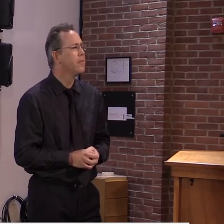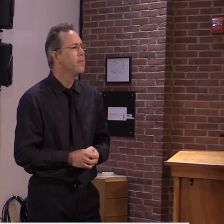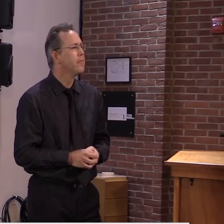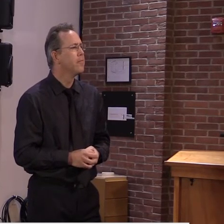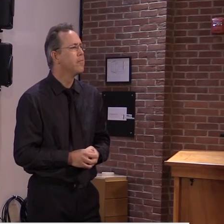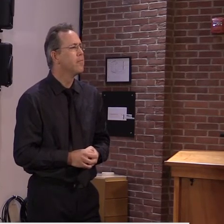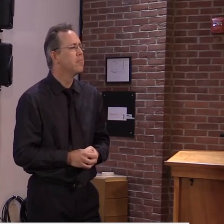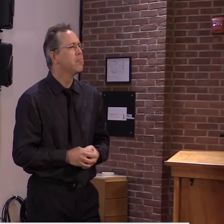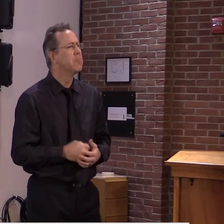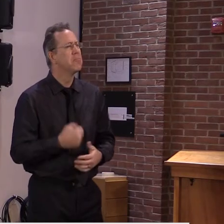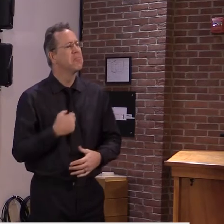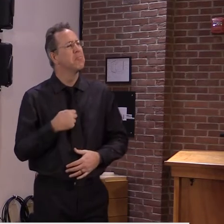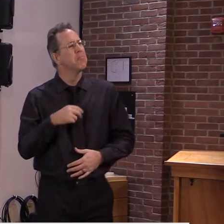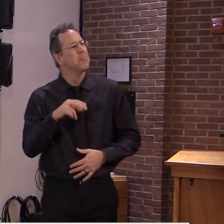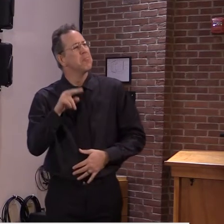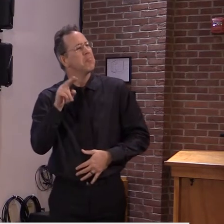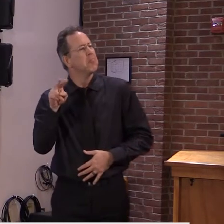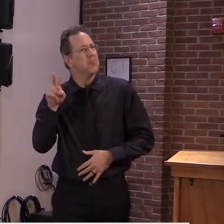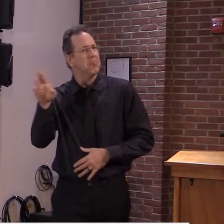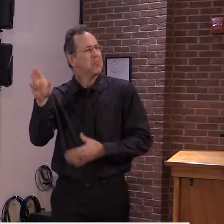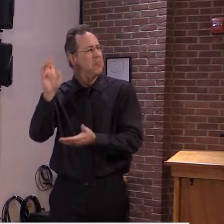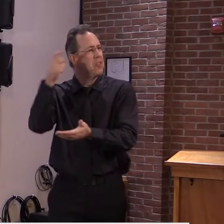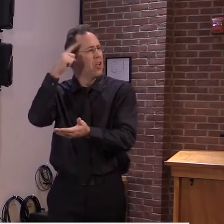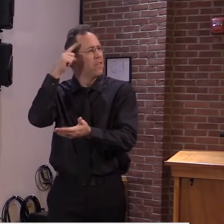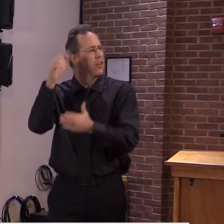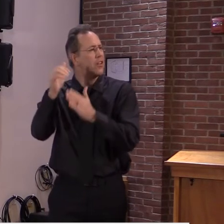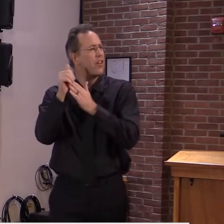is there anything you would have done differently,